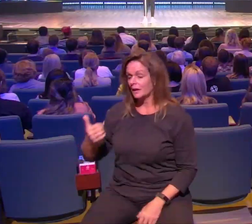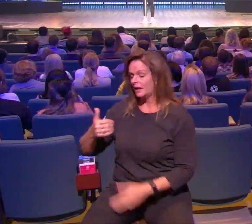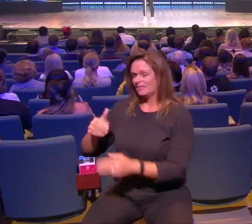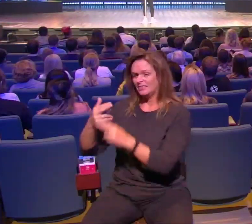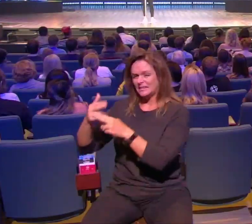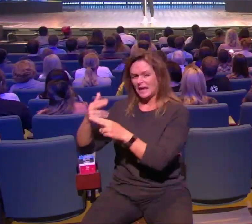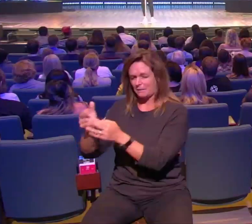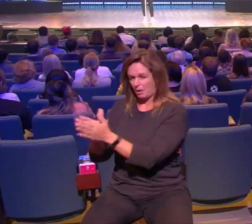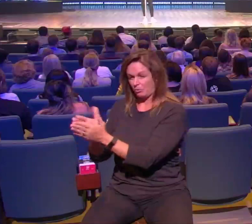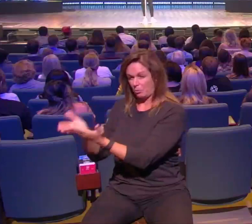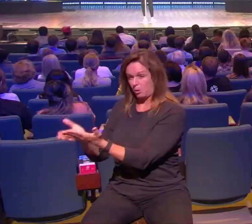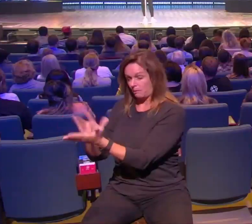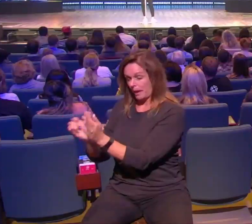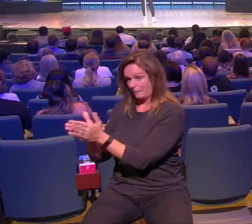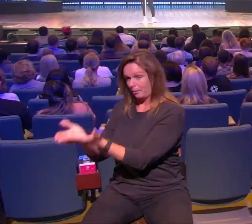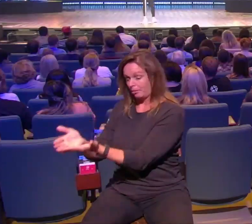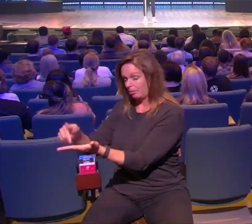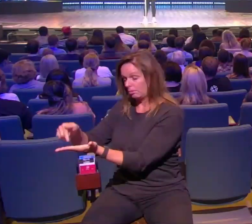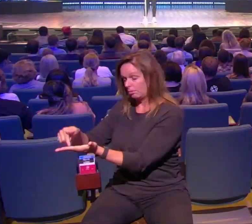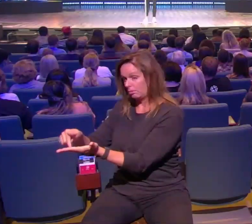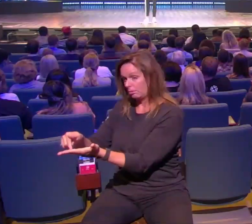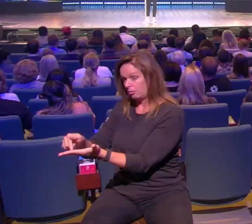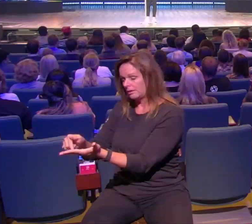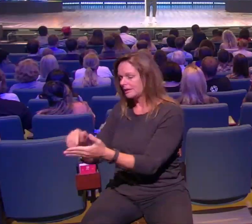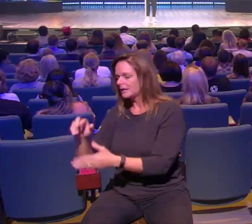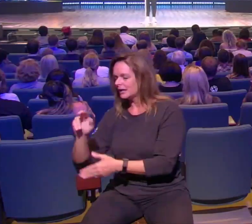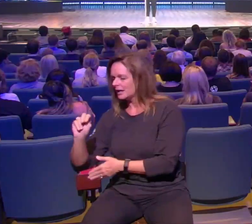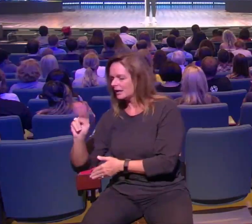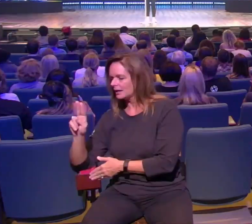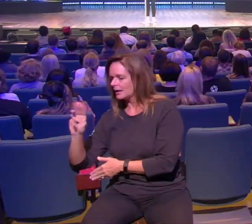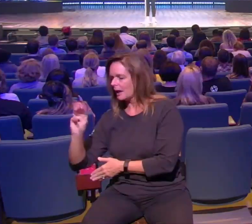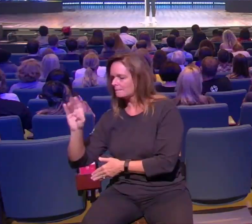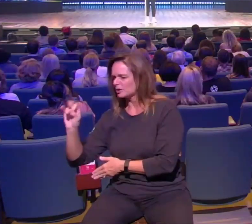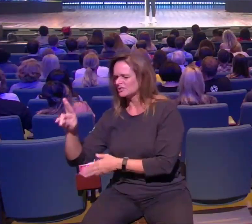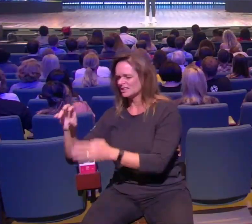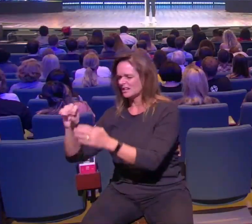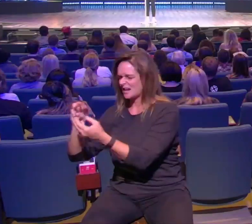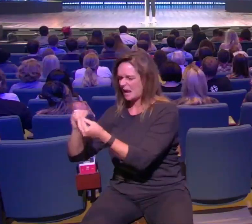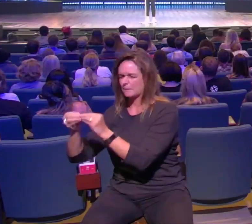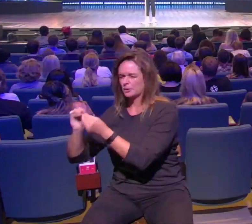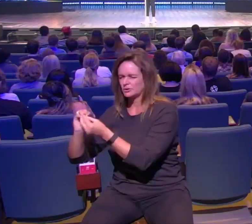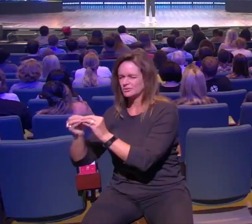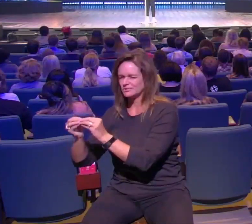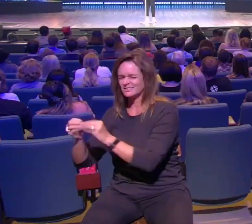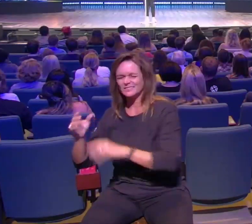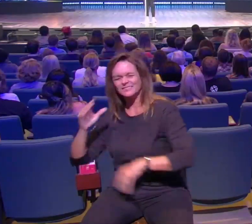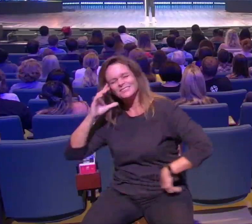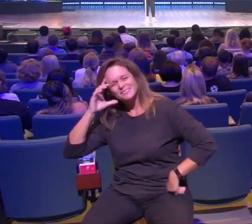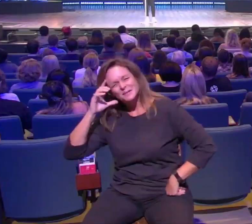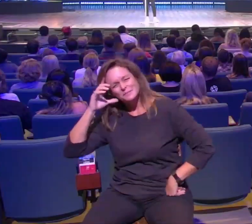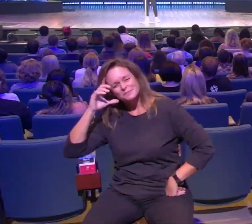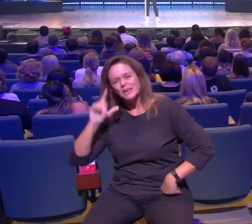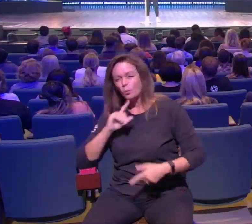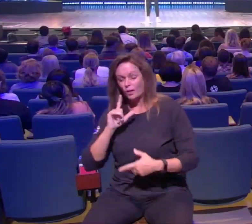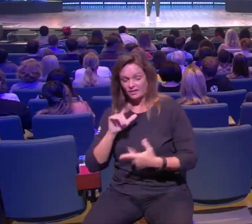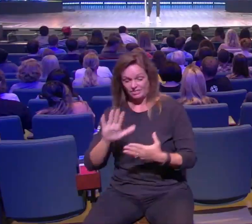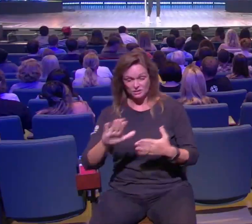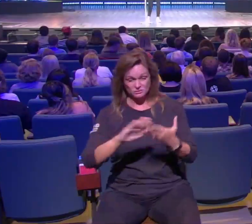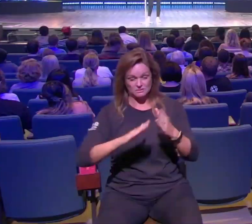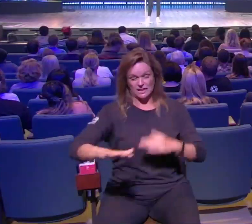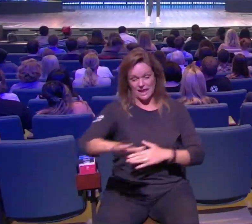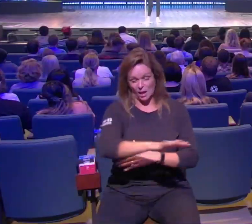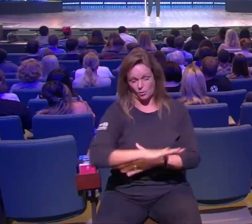away, but in the Hebrew, that word, the book is called Bamidbar, which means in the wilderness. See, it's the